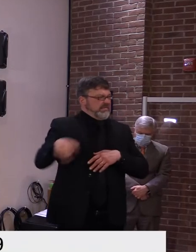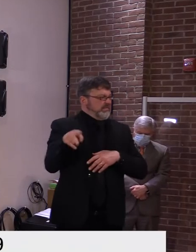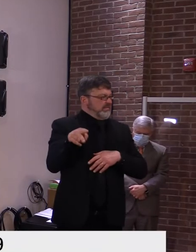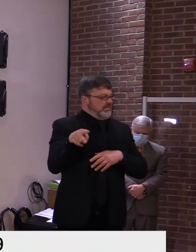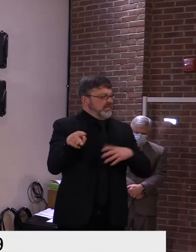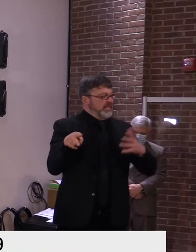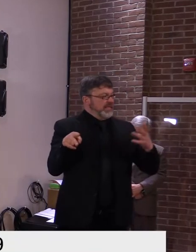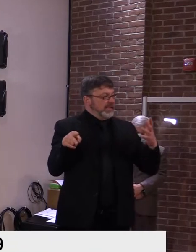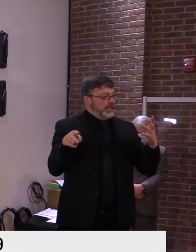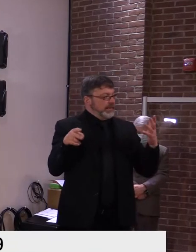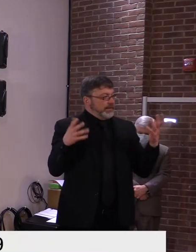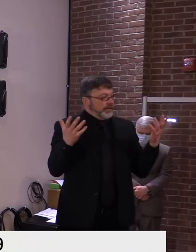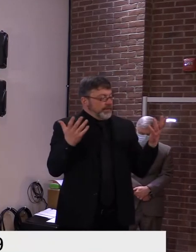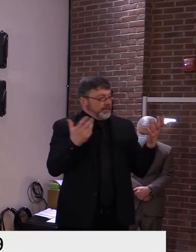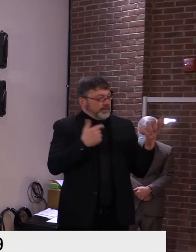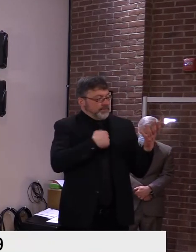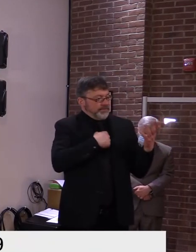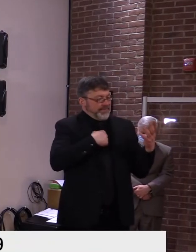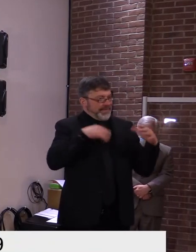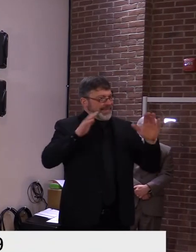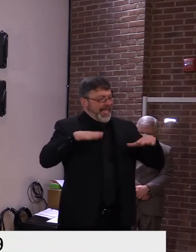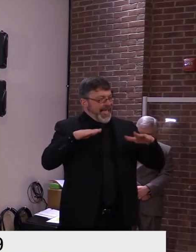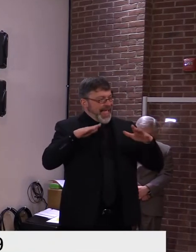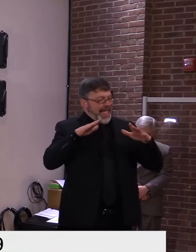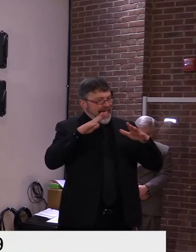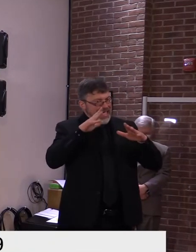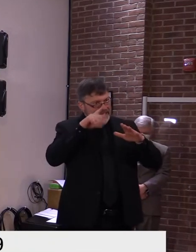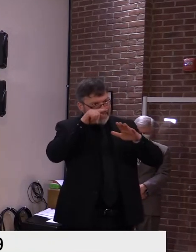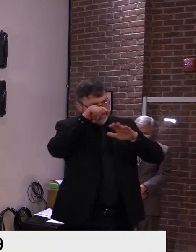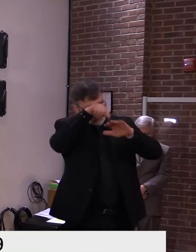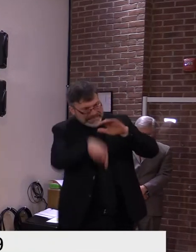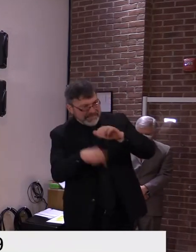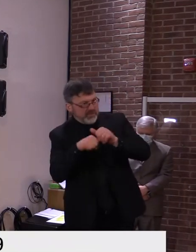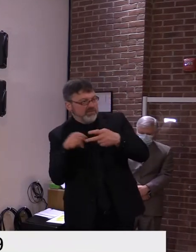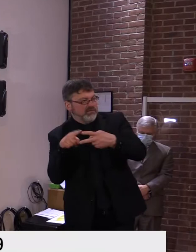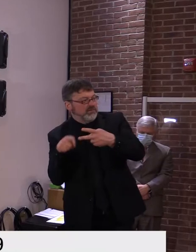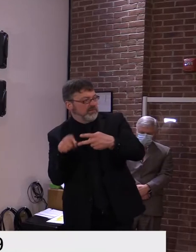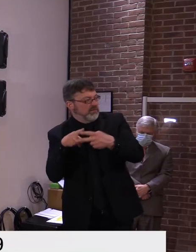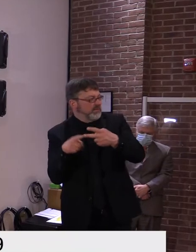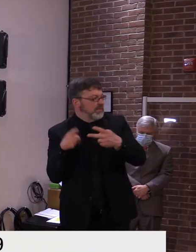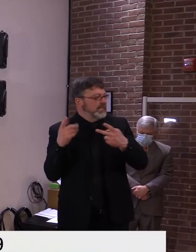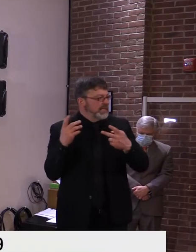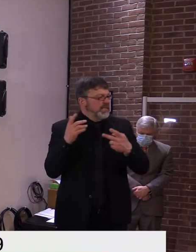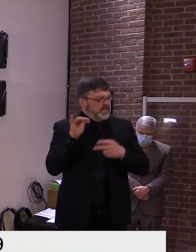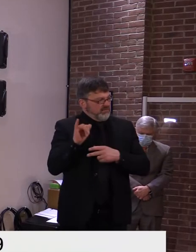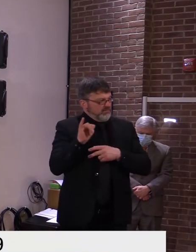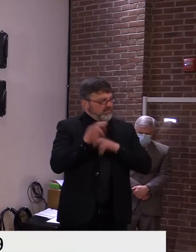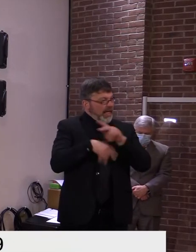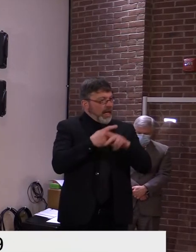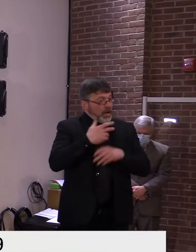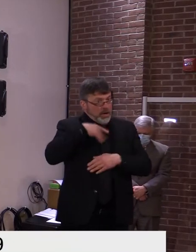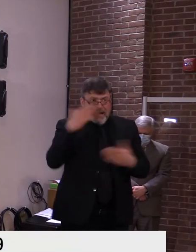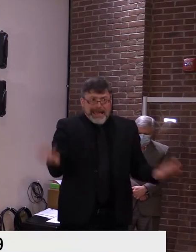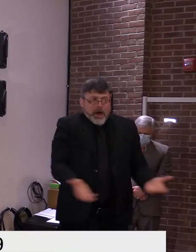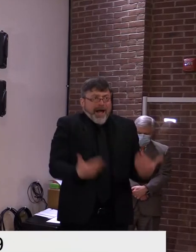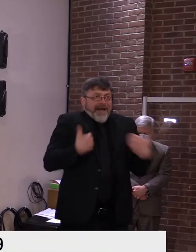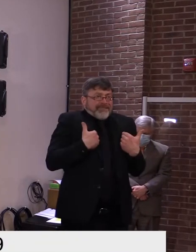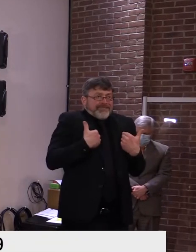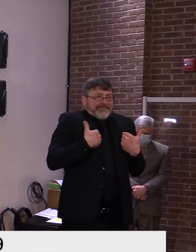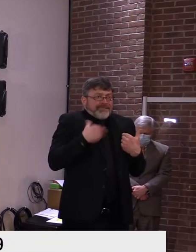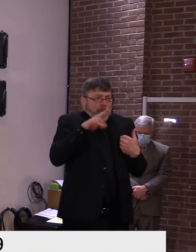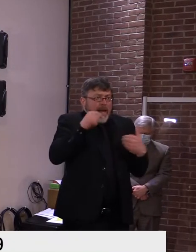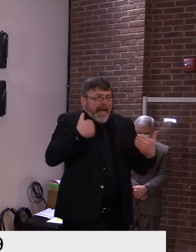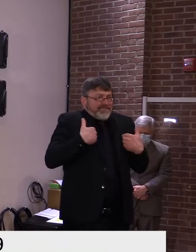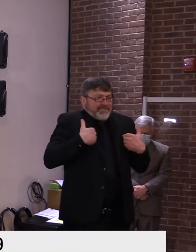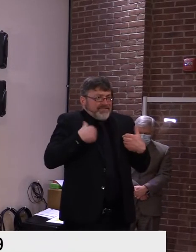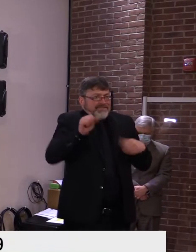the state or in certain counties of the state, but we know it's here, and because it's so much more transmissible, we know it will